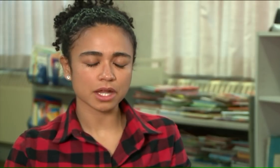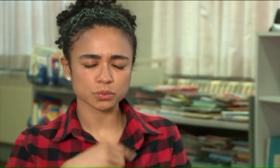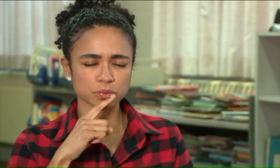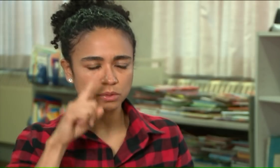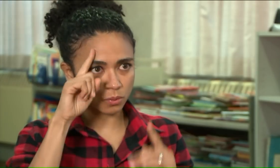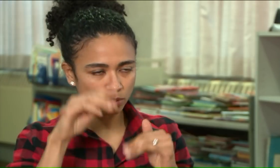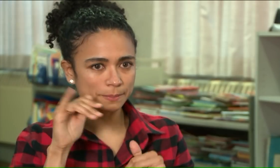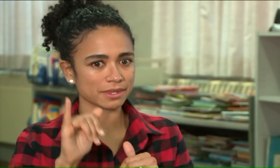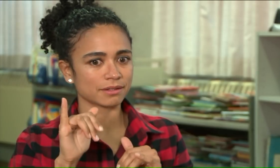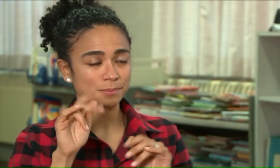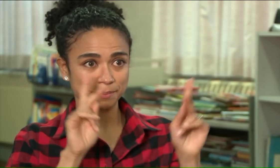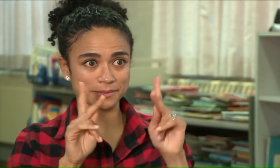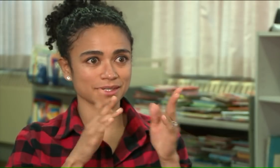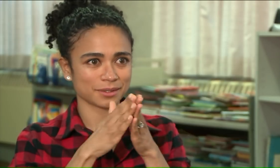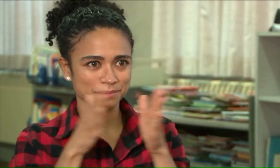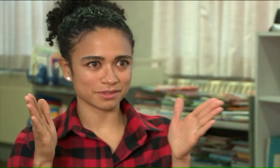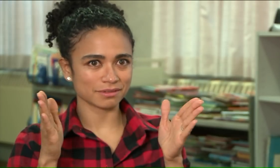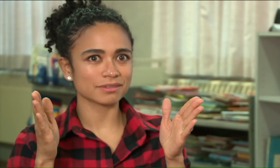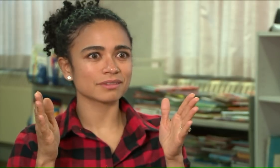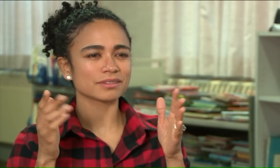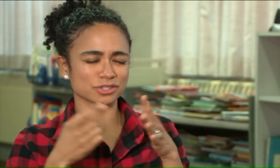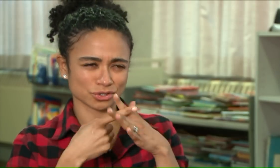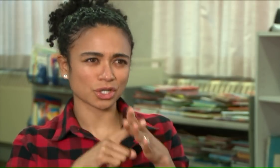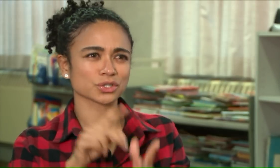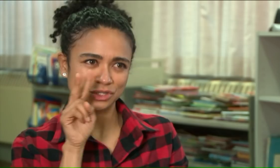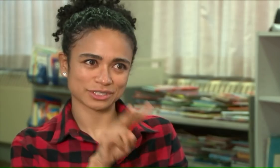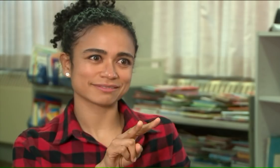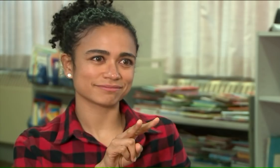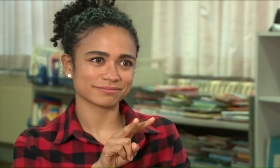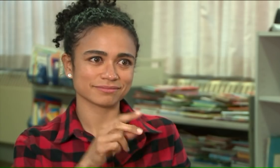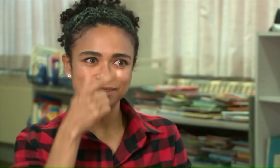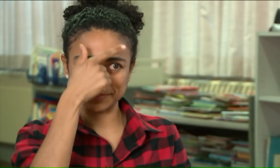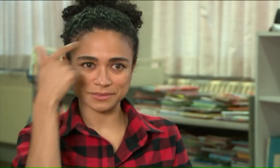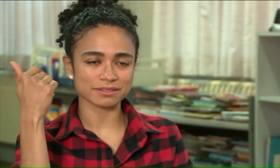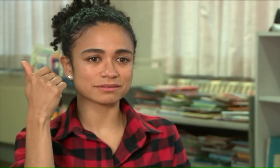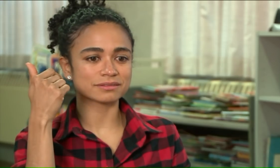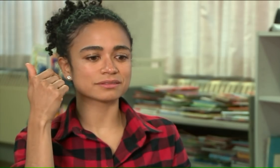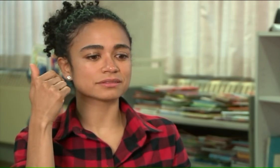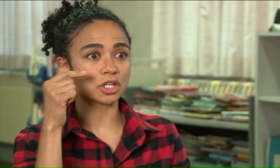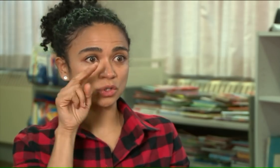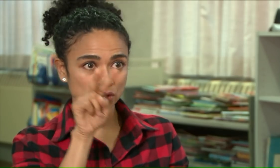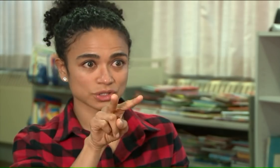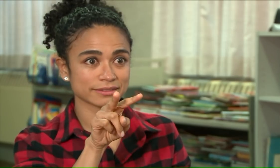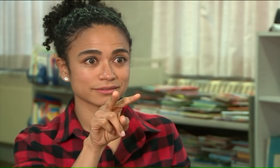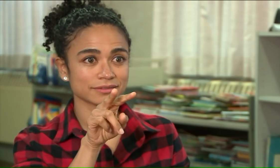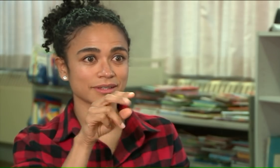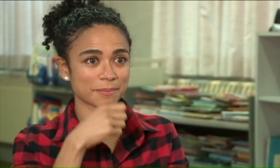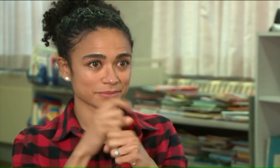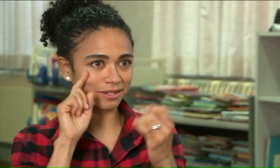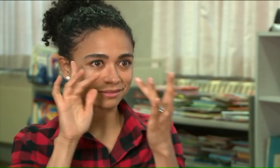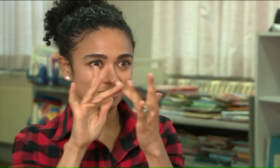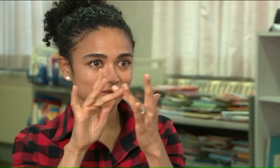We're not supposed to stare. But I think we need to start looking, because looking means eye